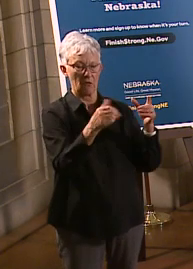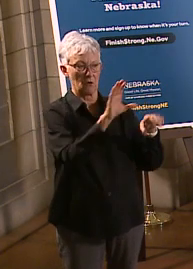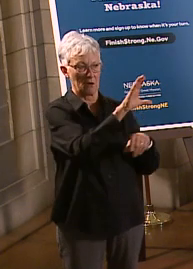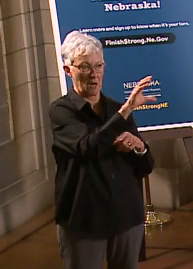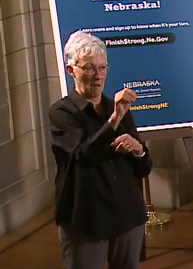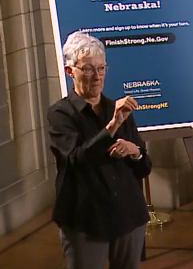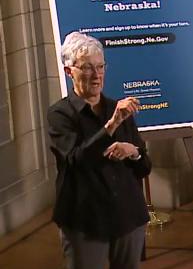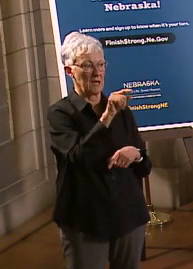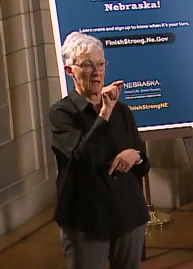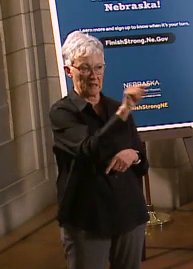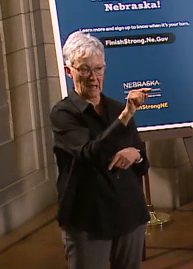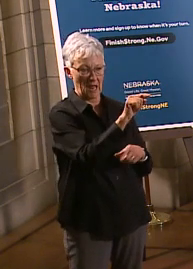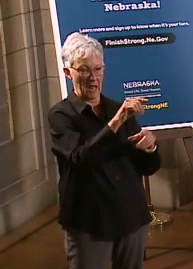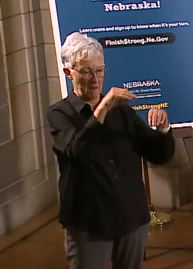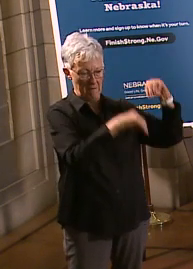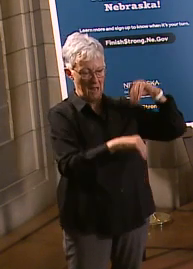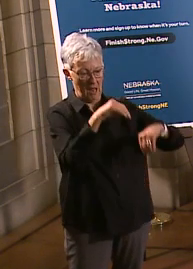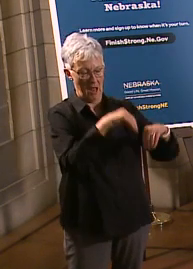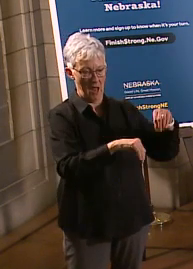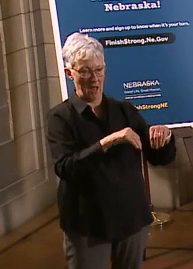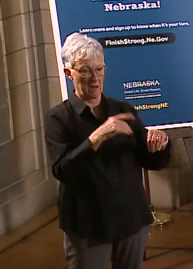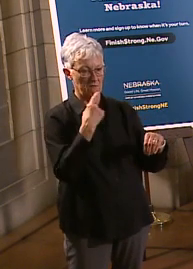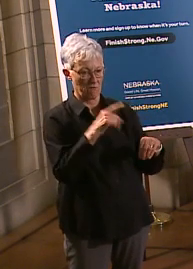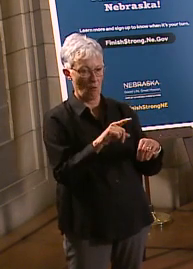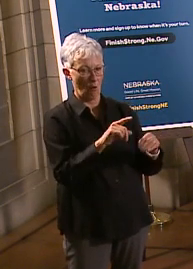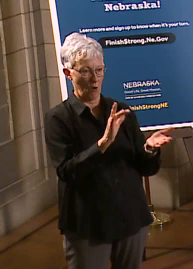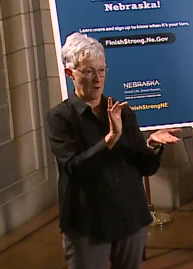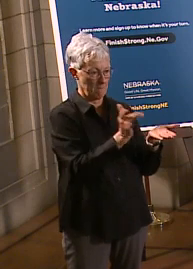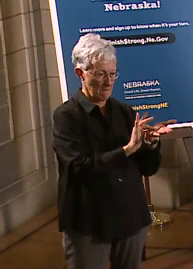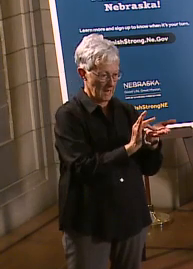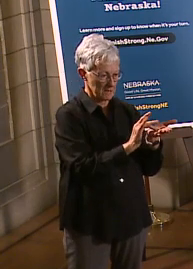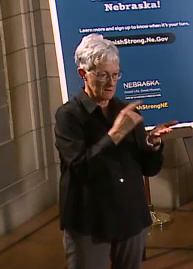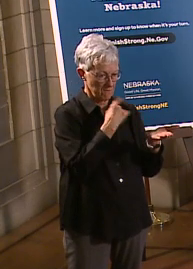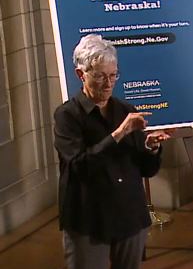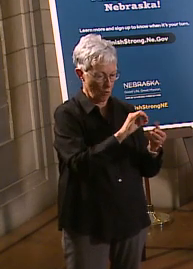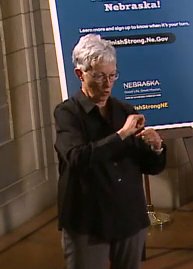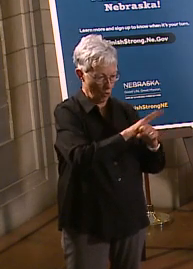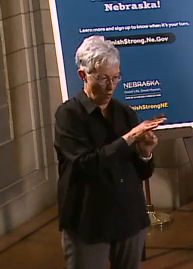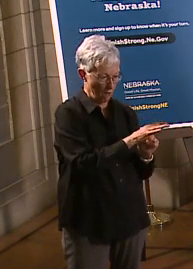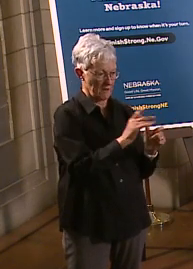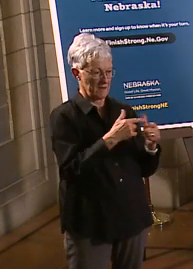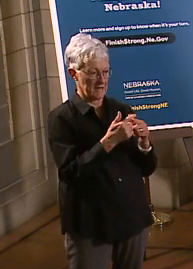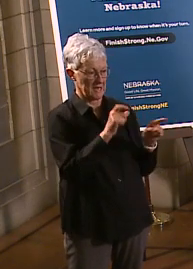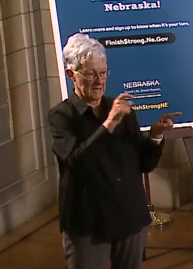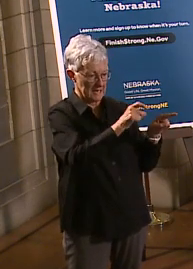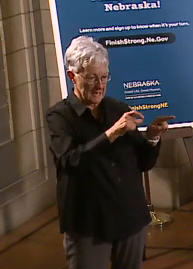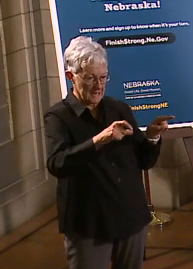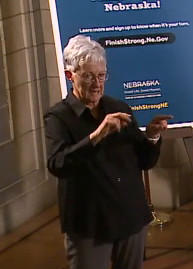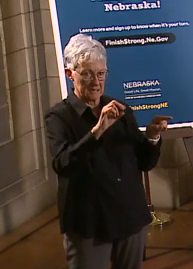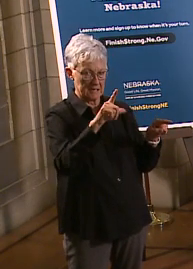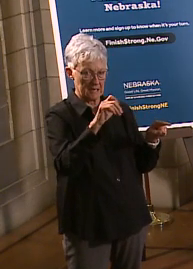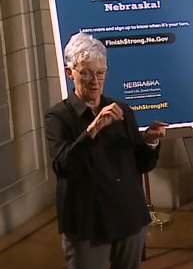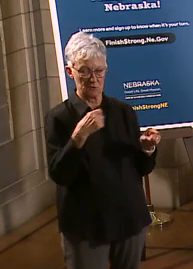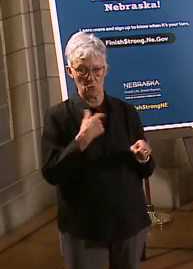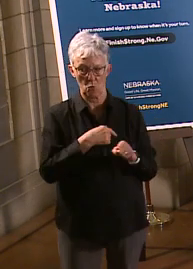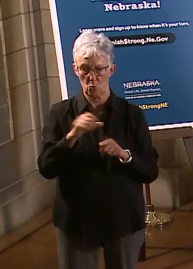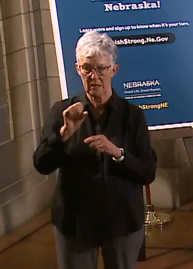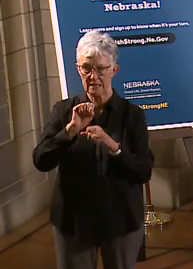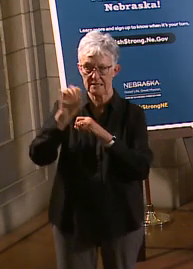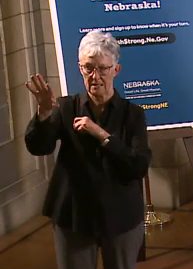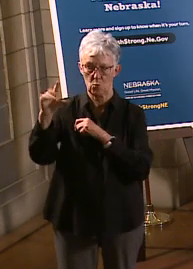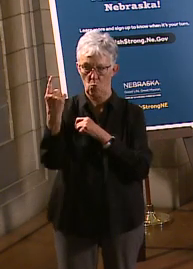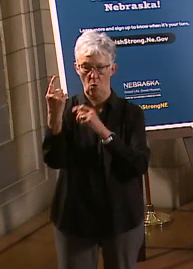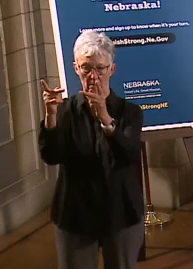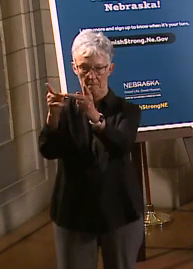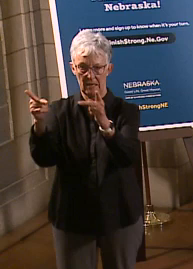and other materials needed at the vaccination sites, and then they distribute them from there. So we're sending them to a central location, and then